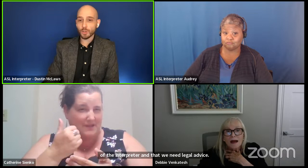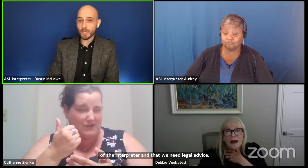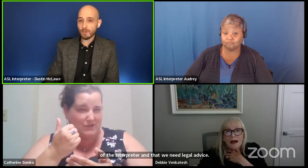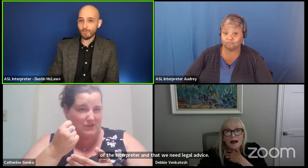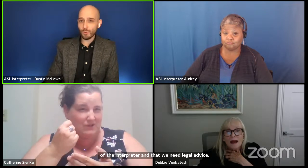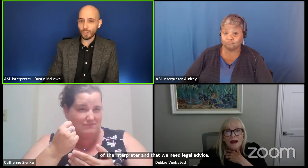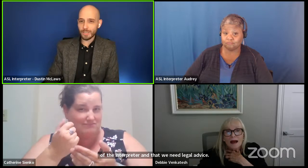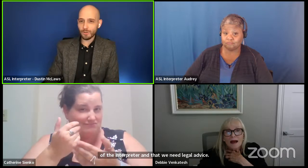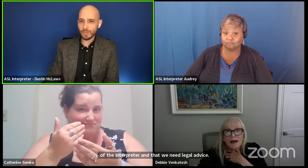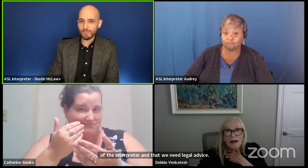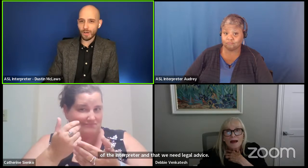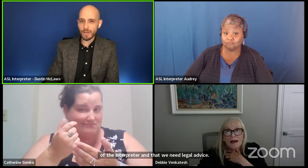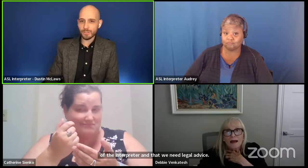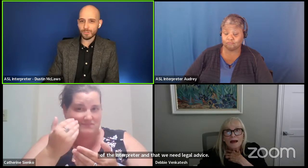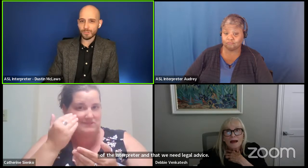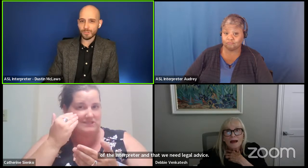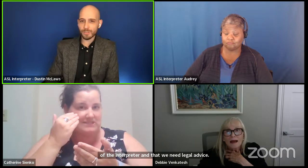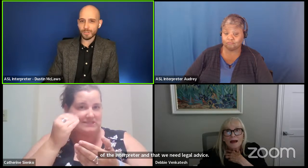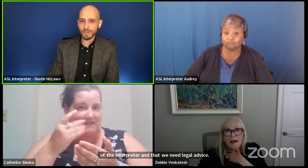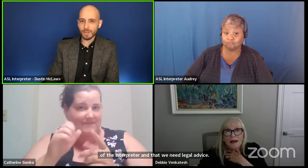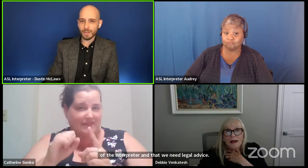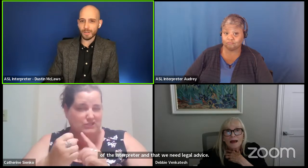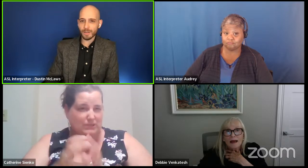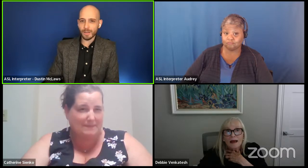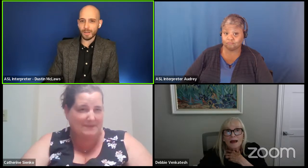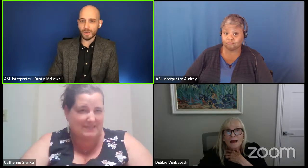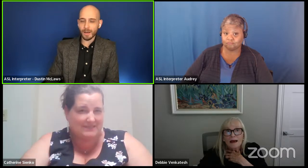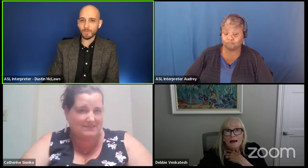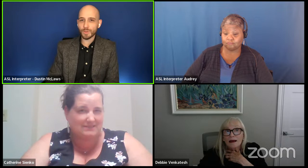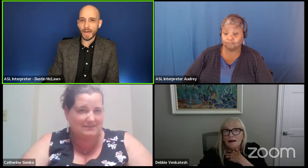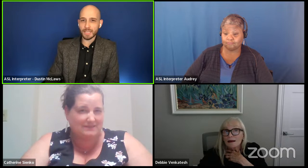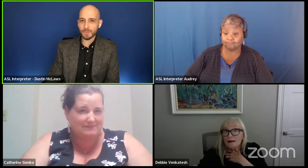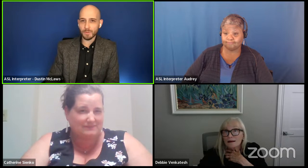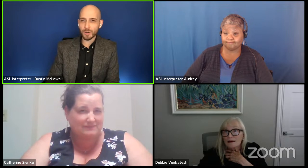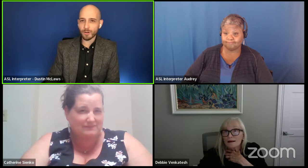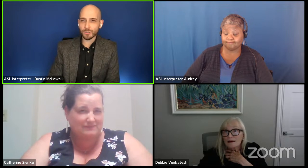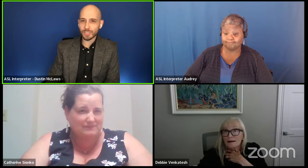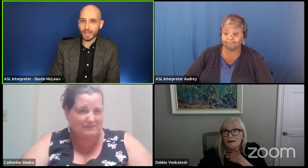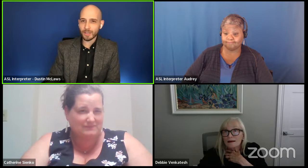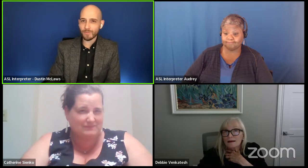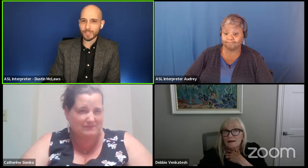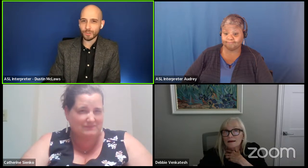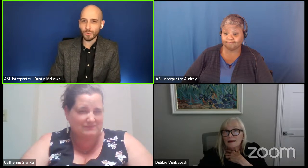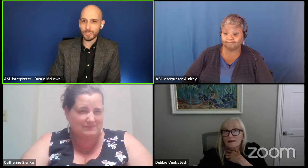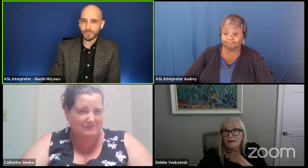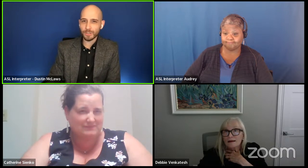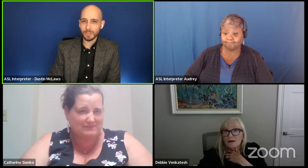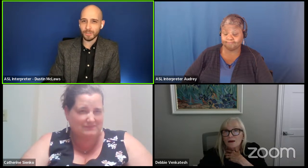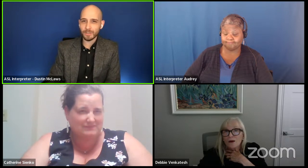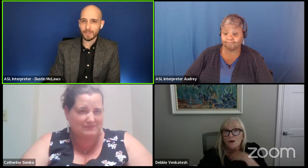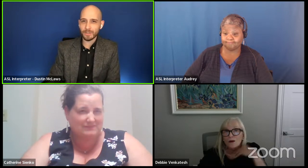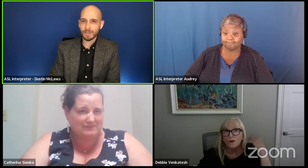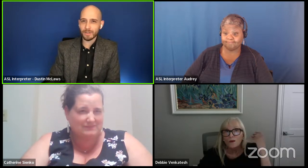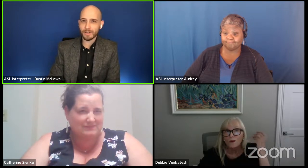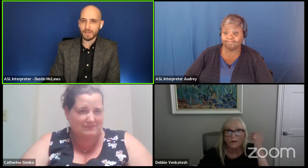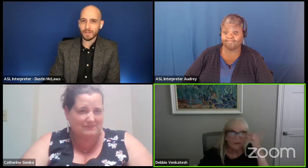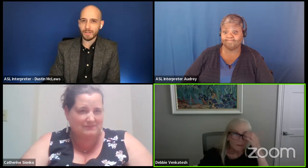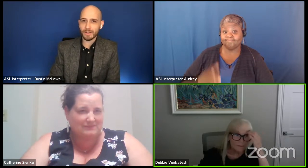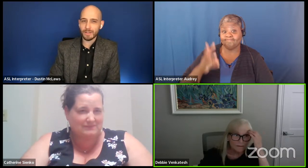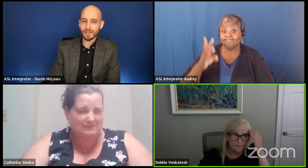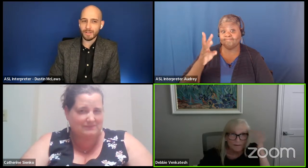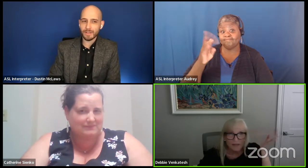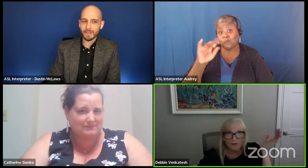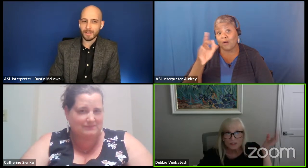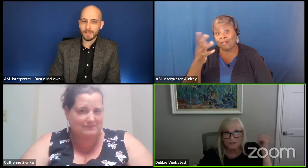are we looking for legal advice? Would that give us a better understanding of the situation?